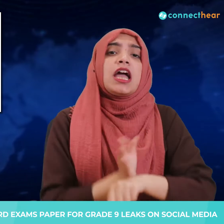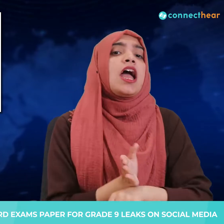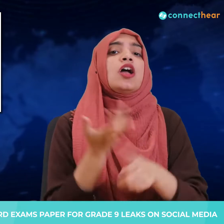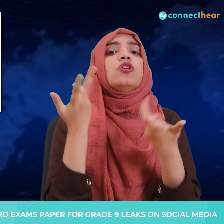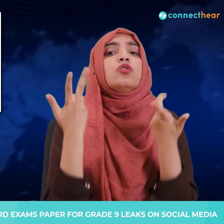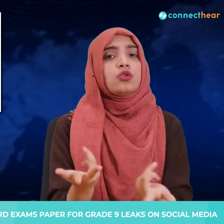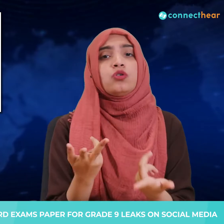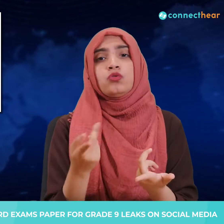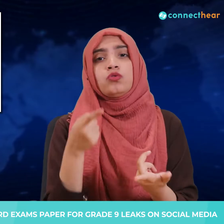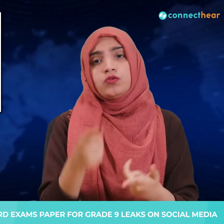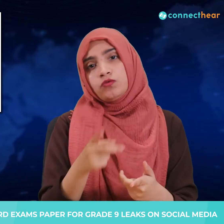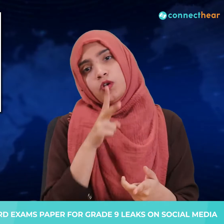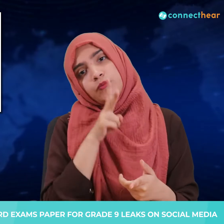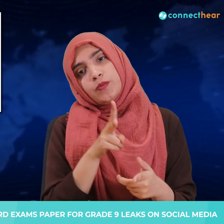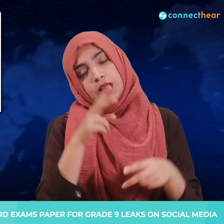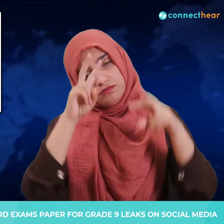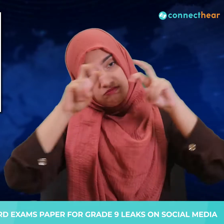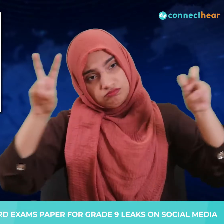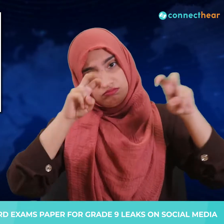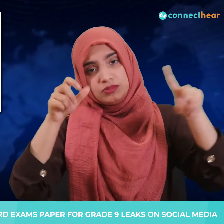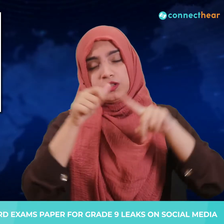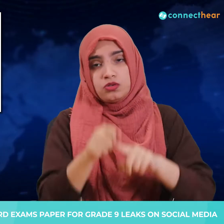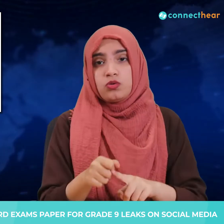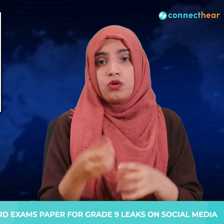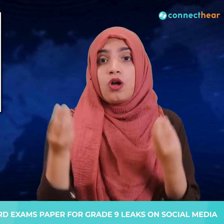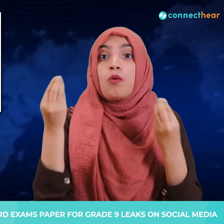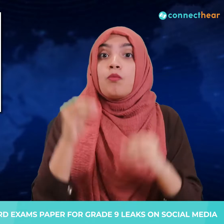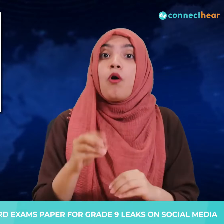delay in the delivery of the questionnaire.